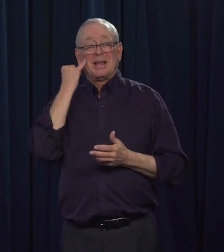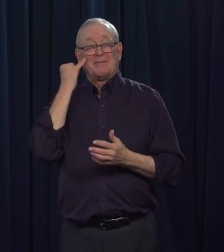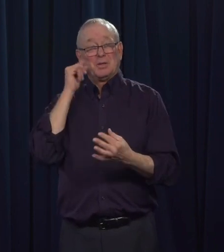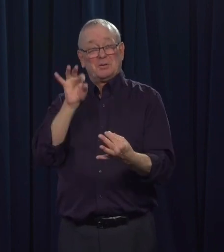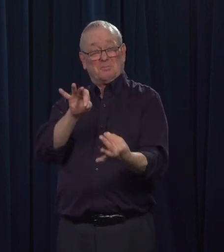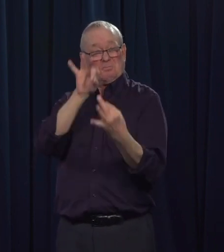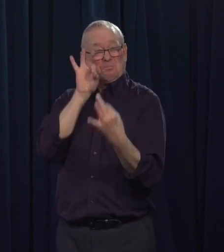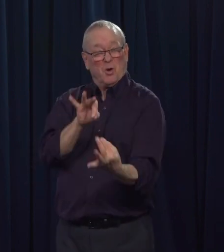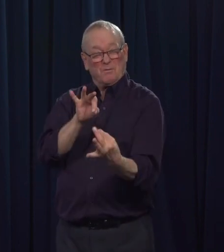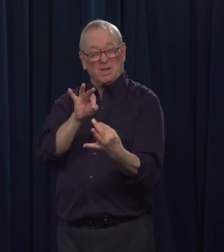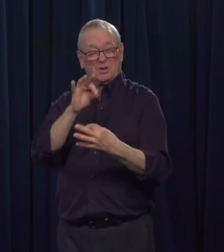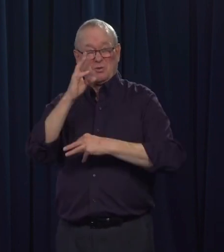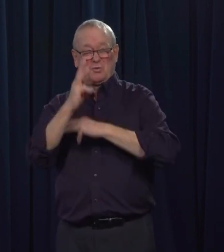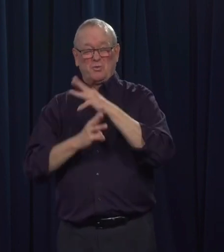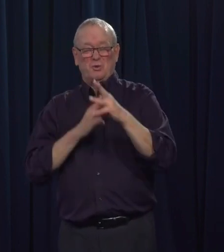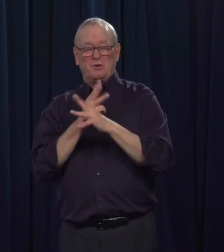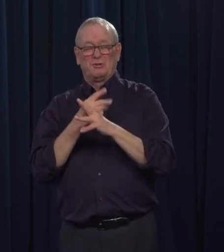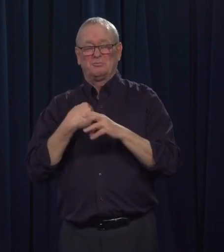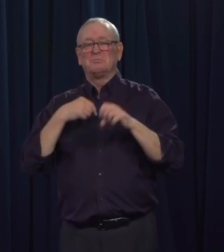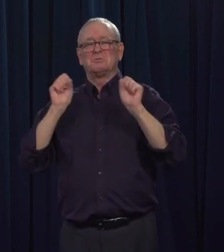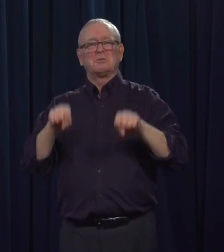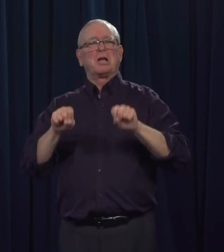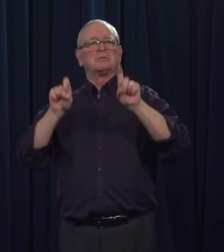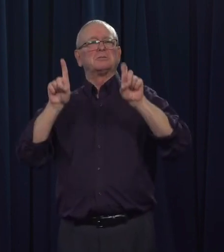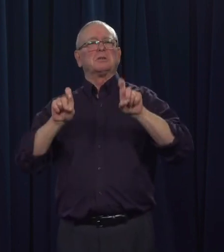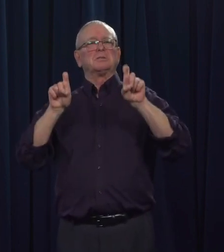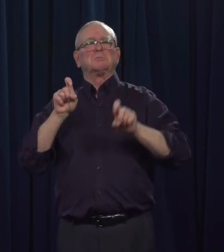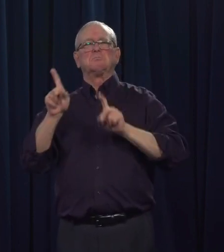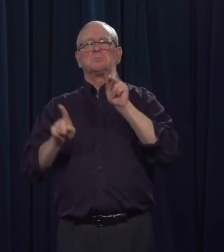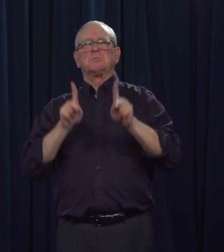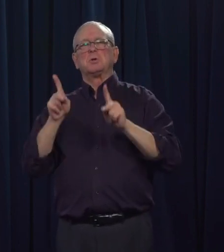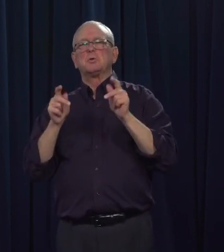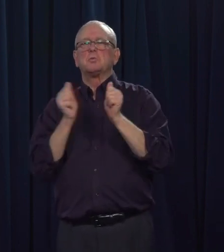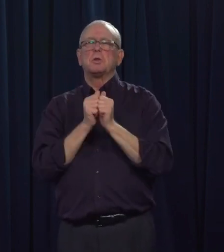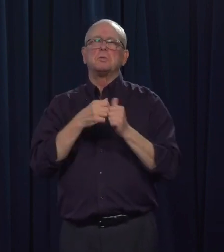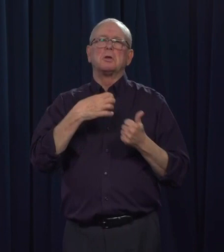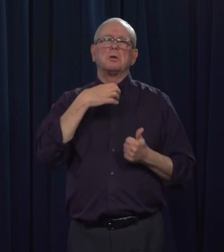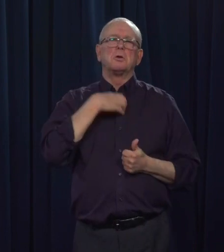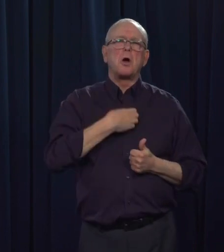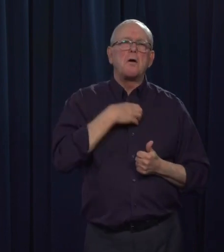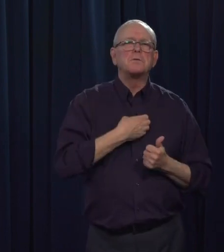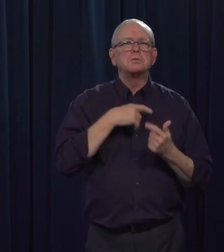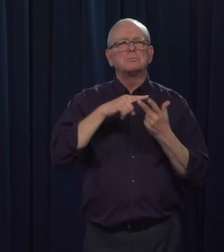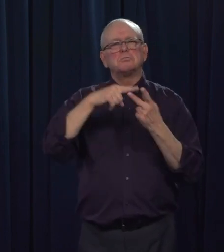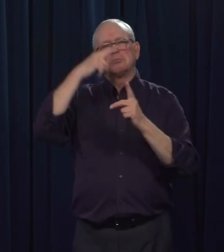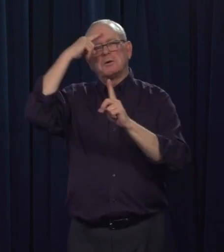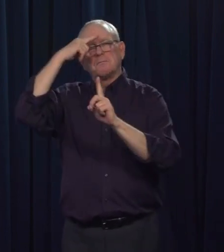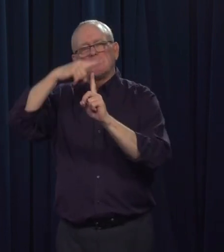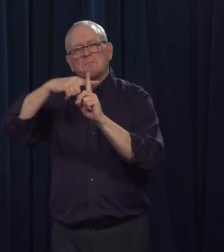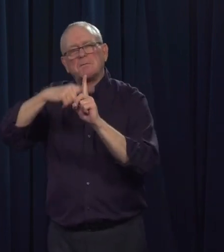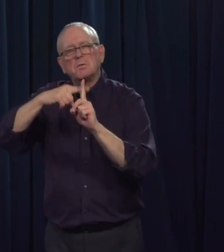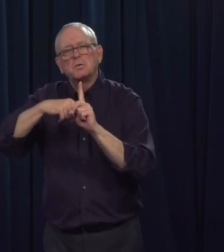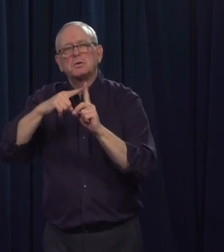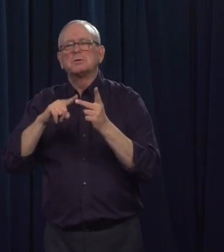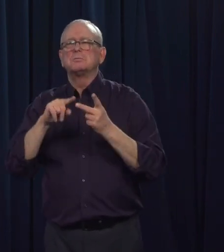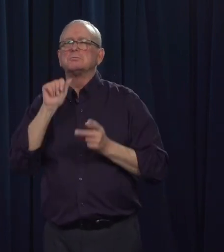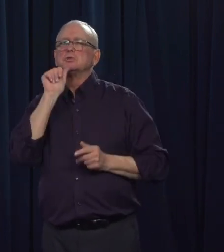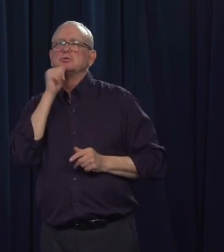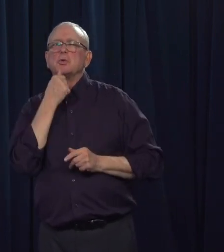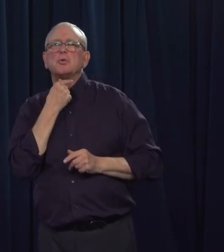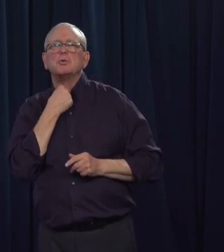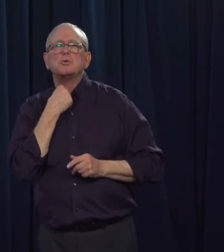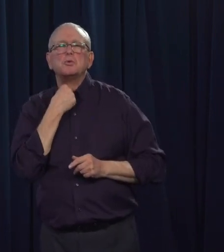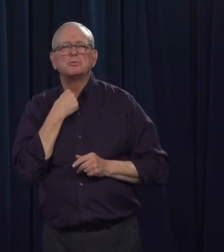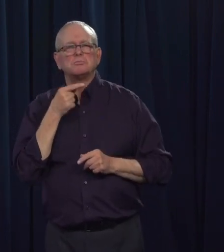fever, and even mild symptoms. In an ideal world, we could test anyone who had those symptoms to be able to identify very quickly